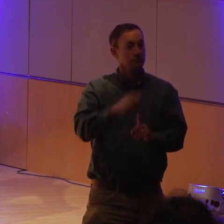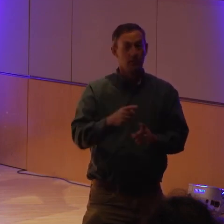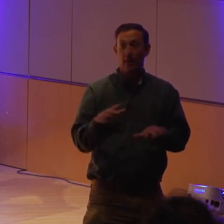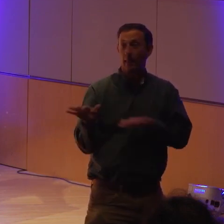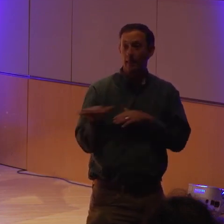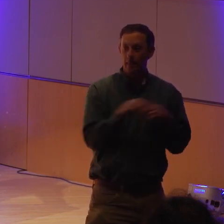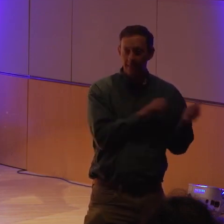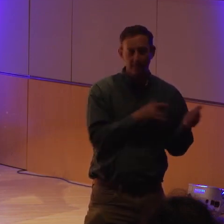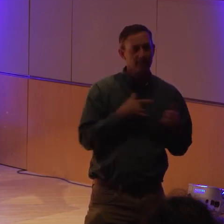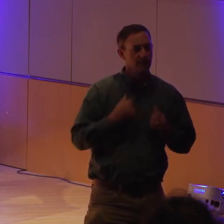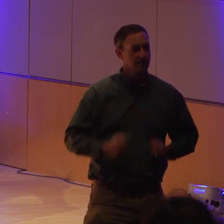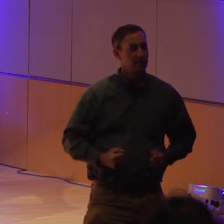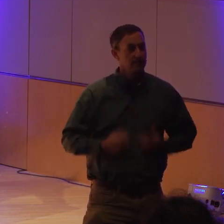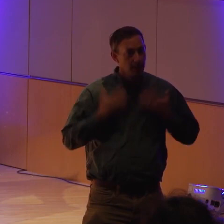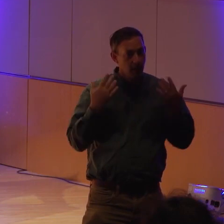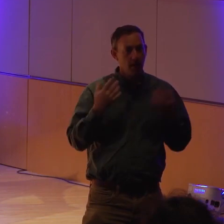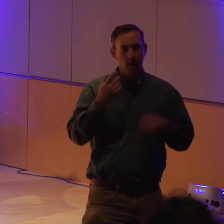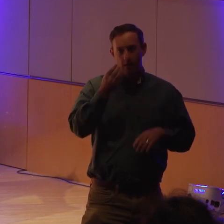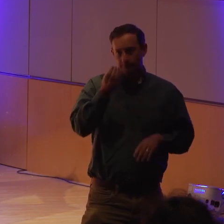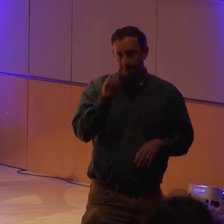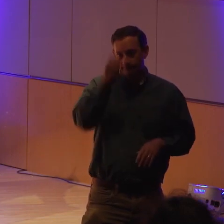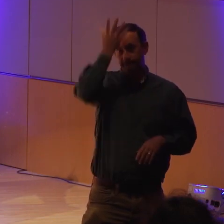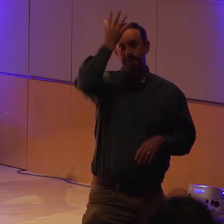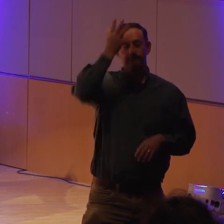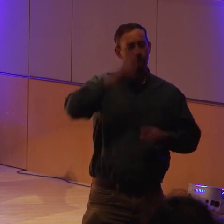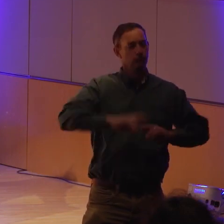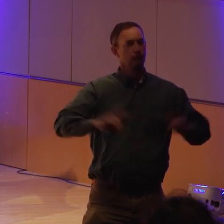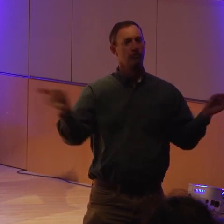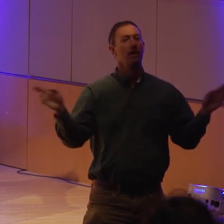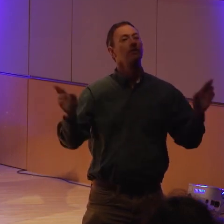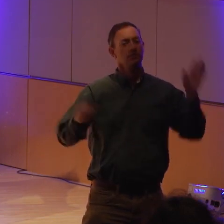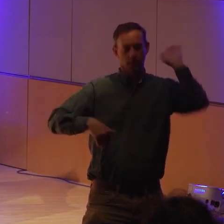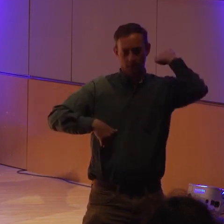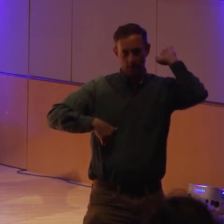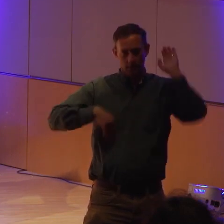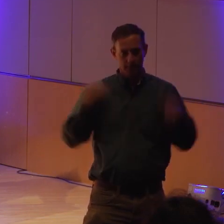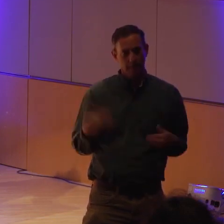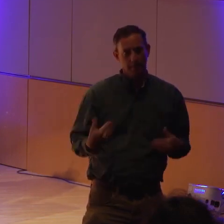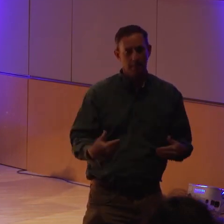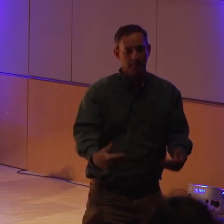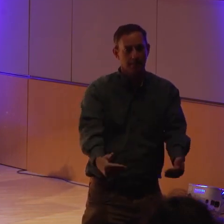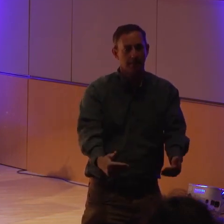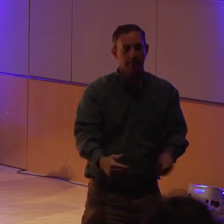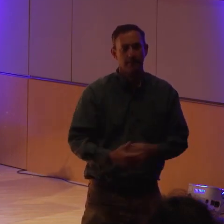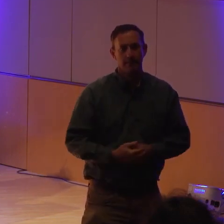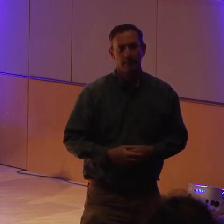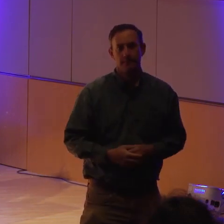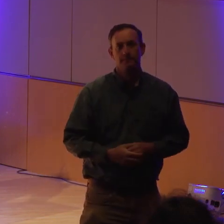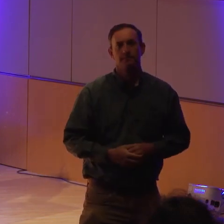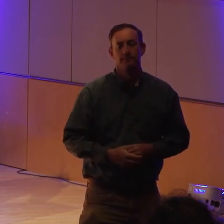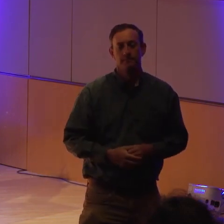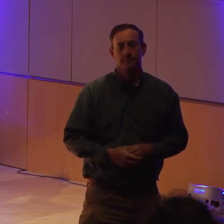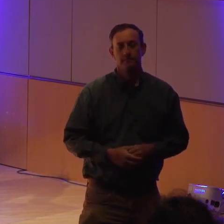away inspired, enlightened, and ready to put some steps into action.